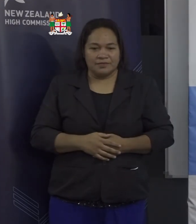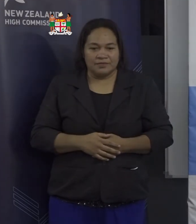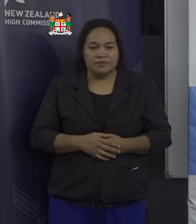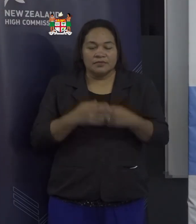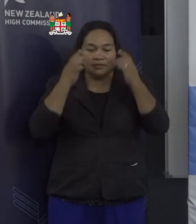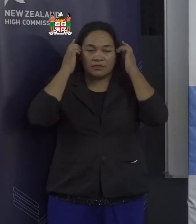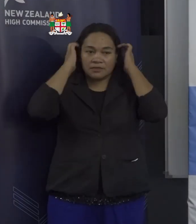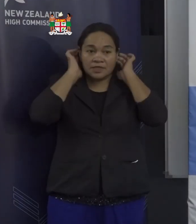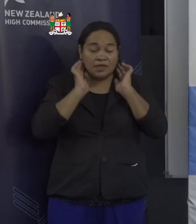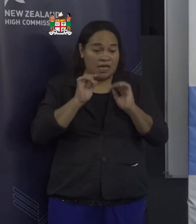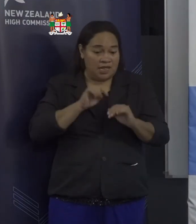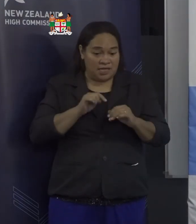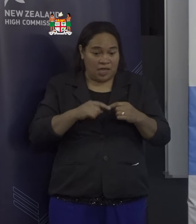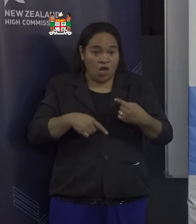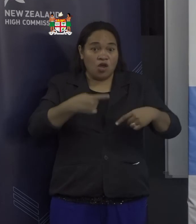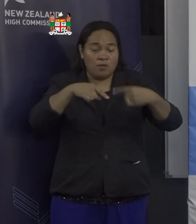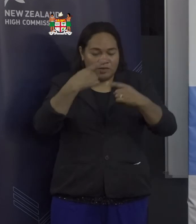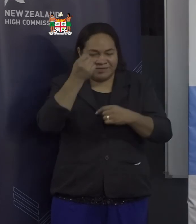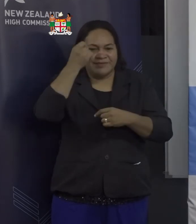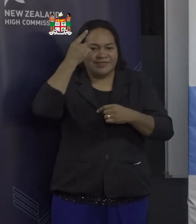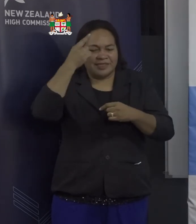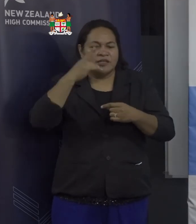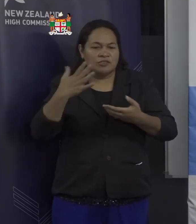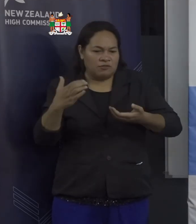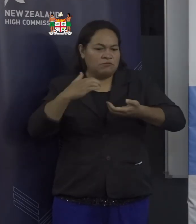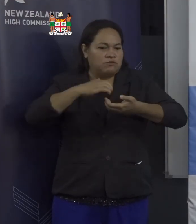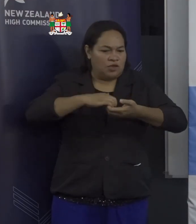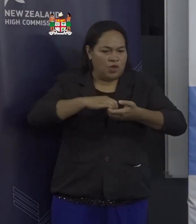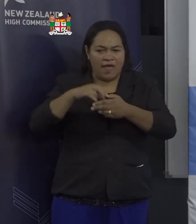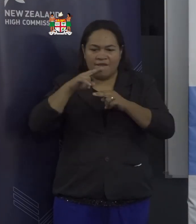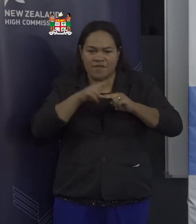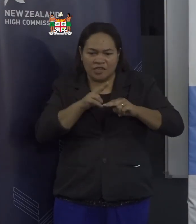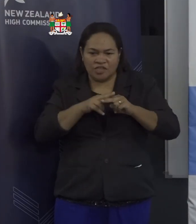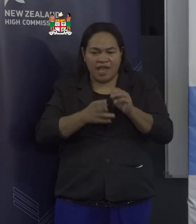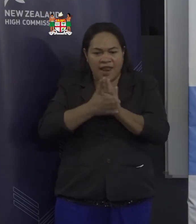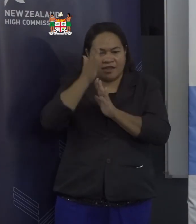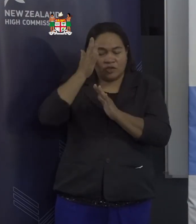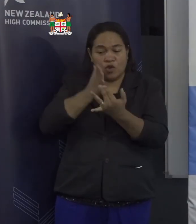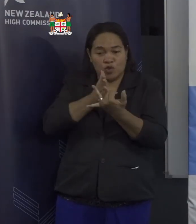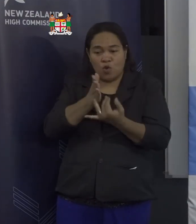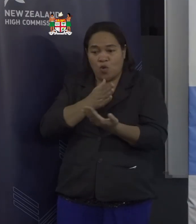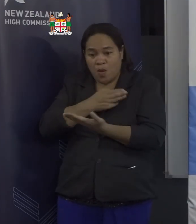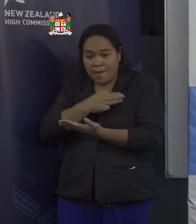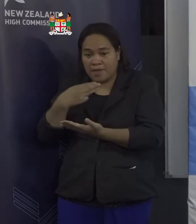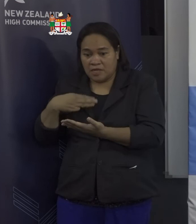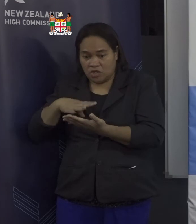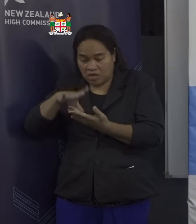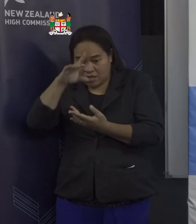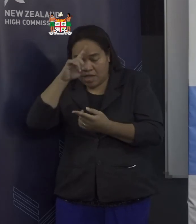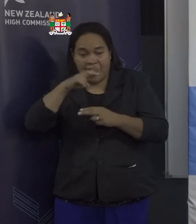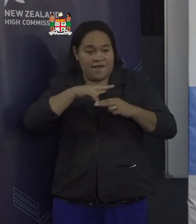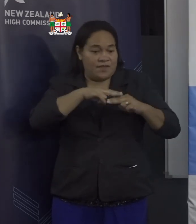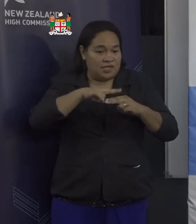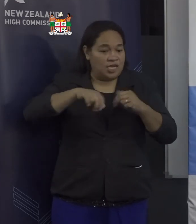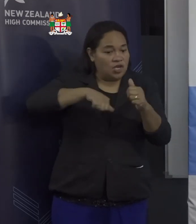So this competition recognises the long-standing relationship with Fijian secondary schools, with the Ministry of Education, with the Fiji Association